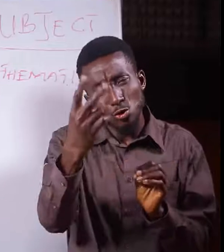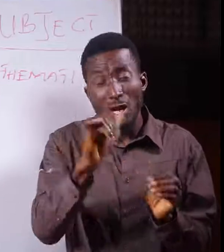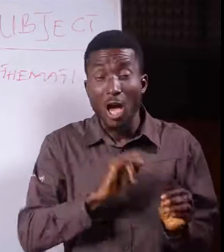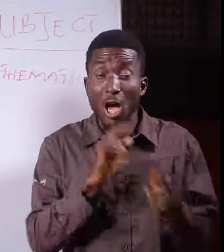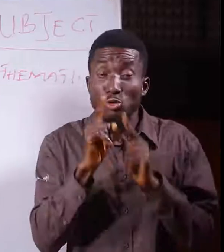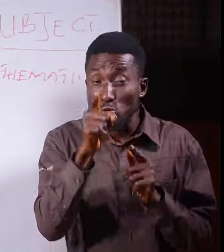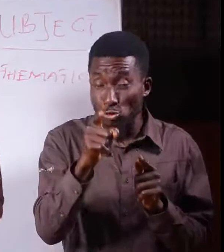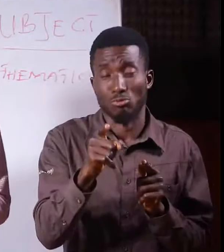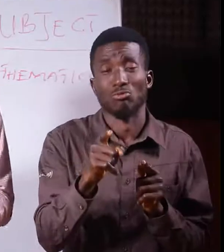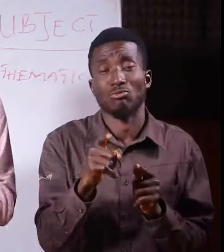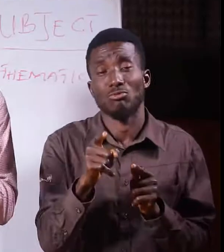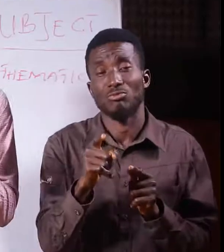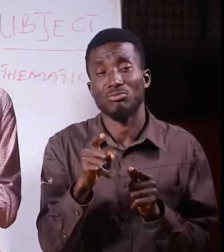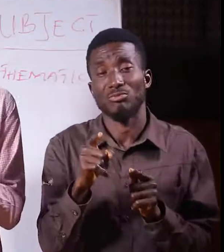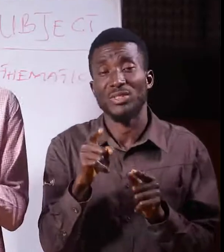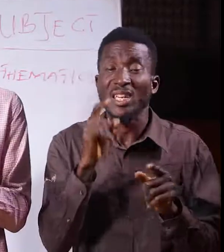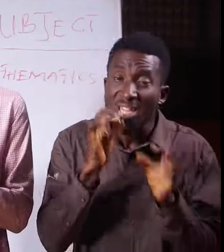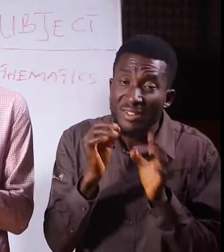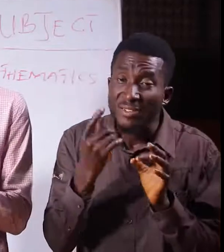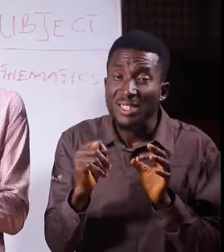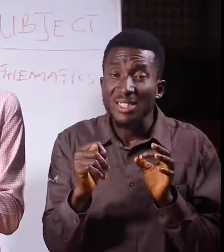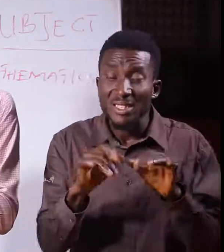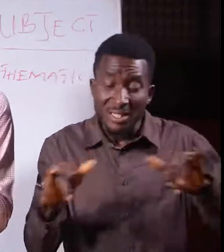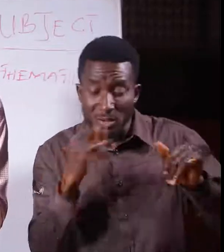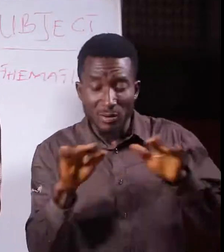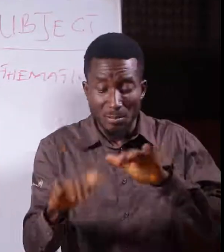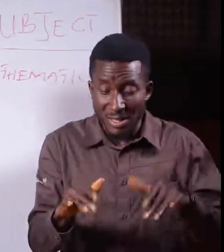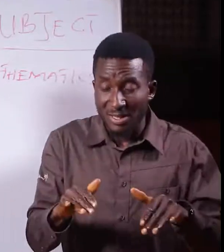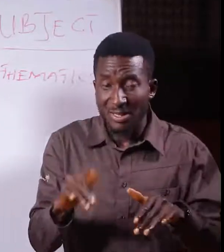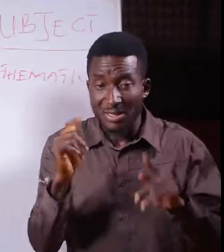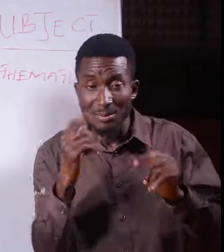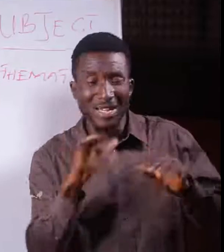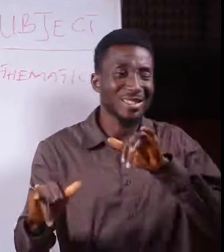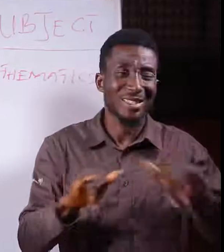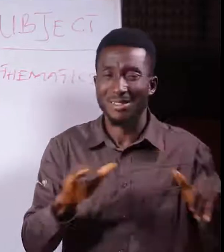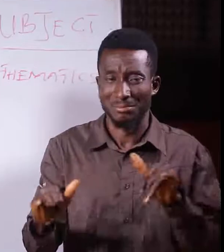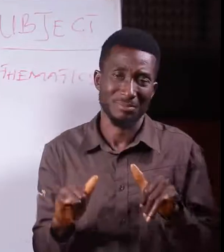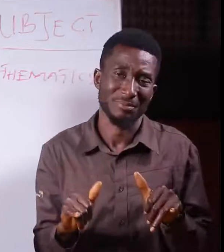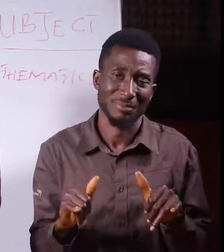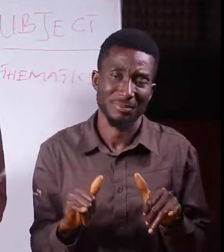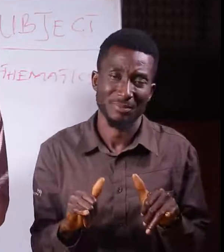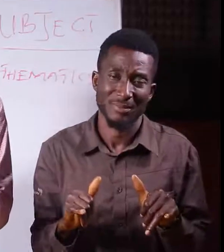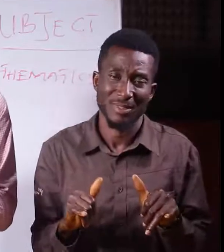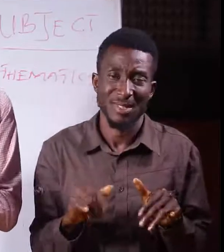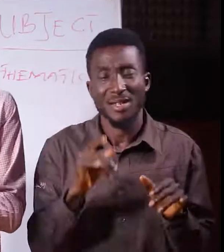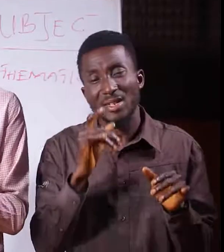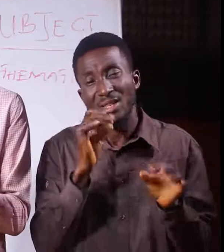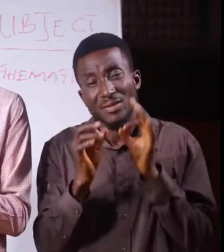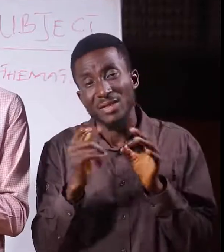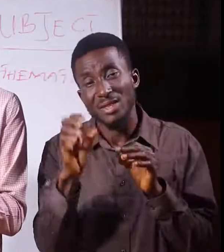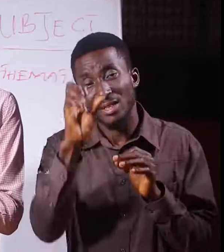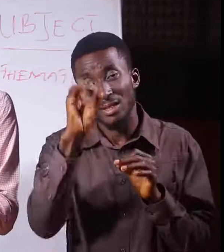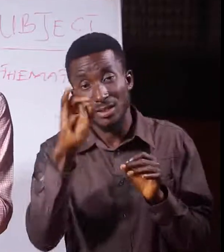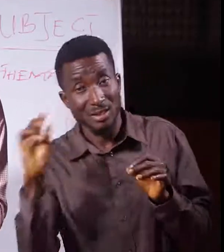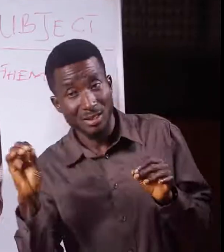told you, if the signs of the balancing terms are the same, if the signs of